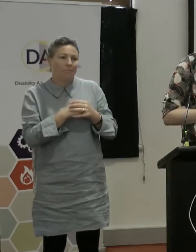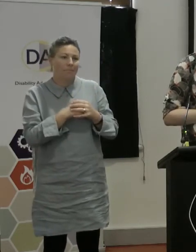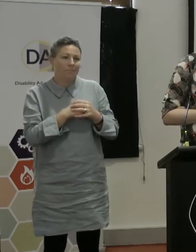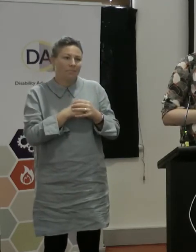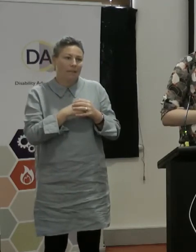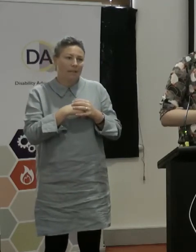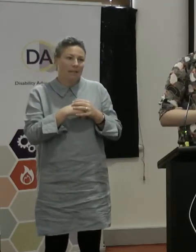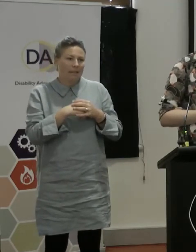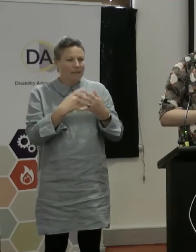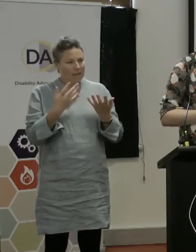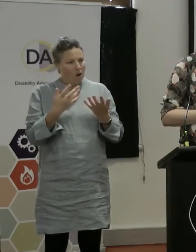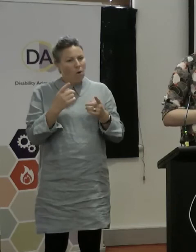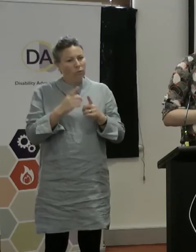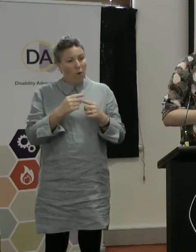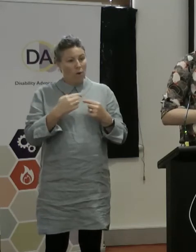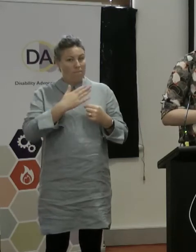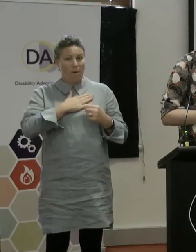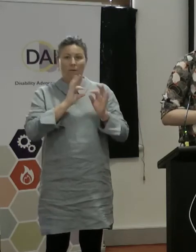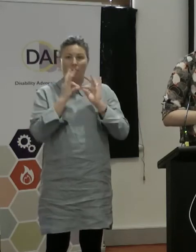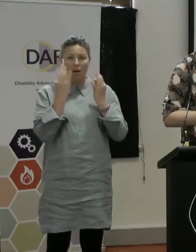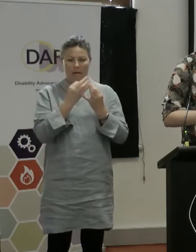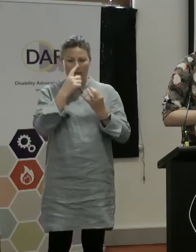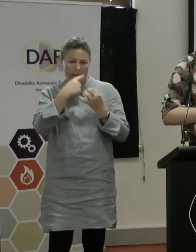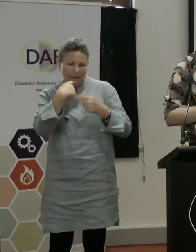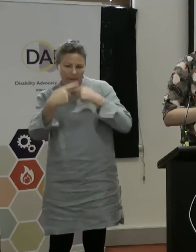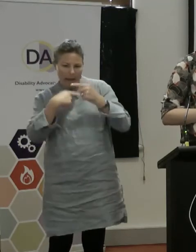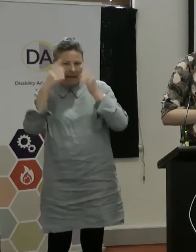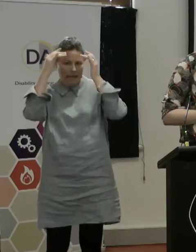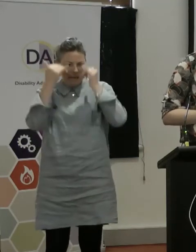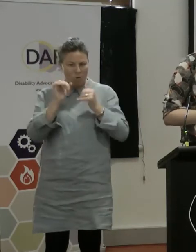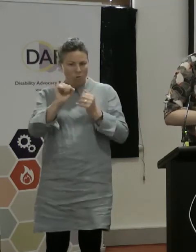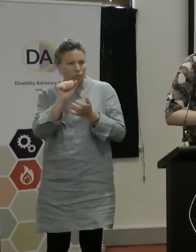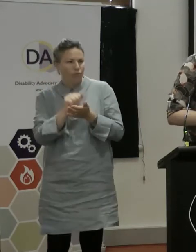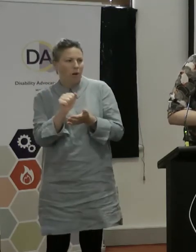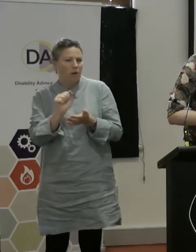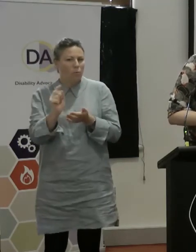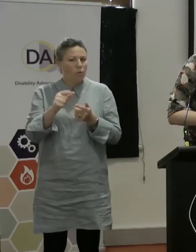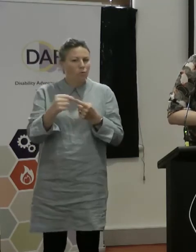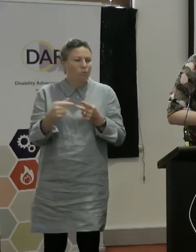help people understand their legal options with the scheme and outside the scheme as well.